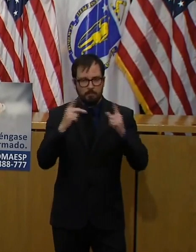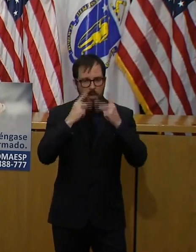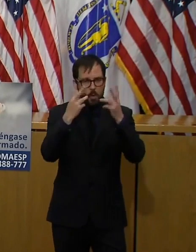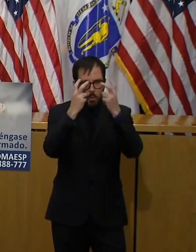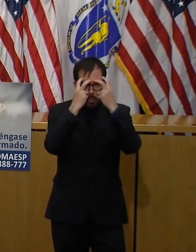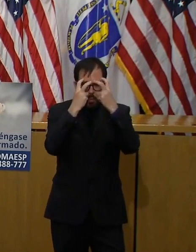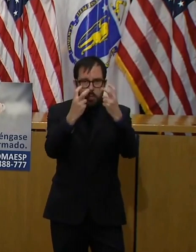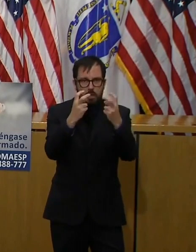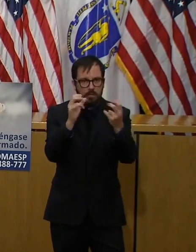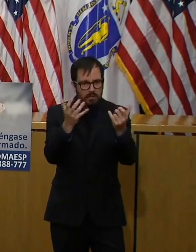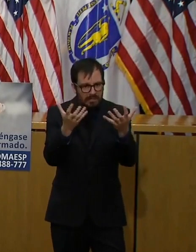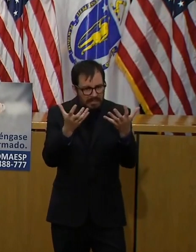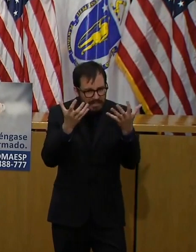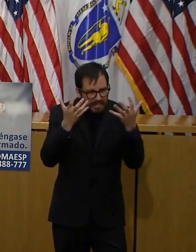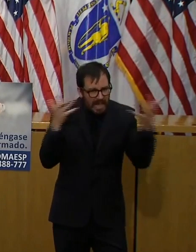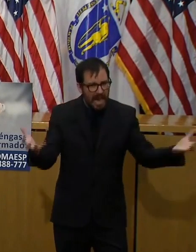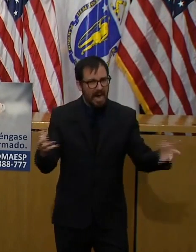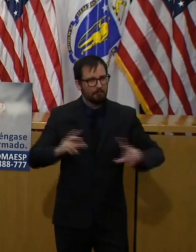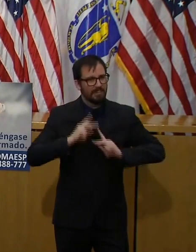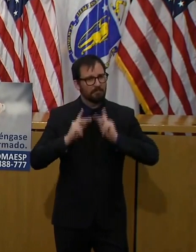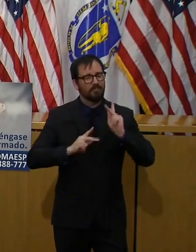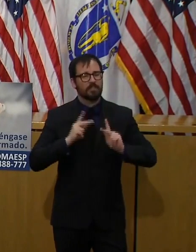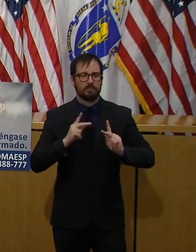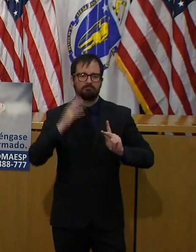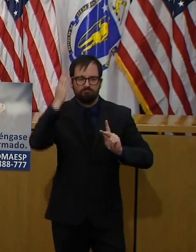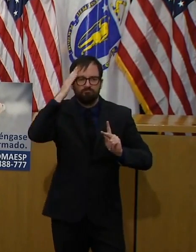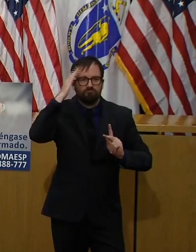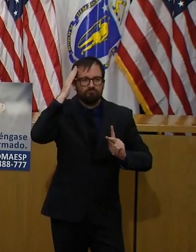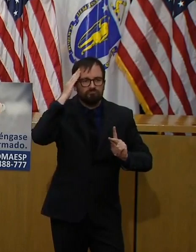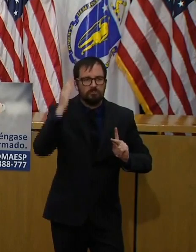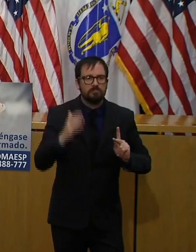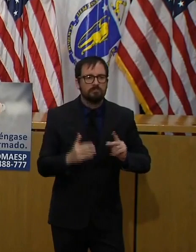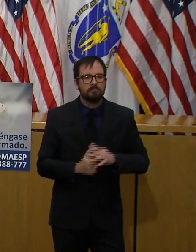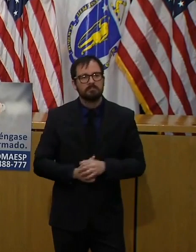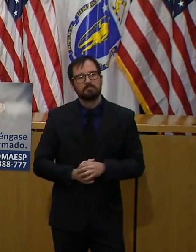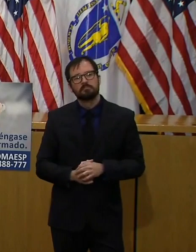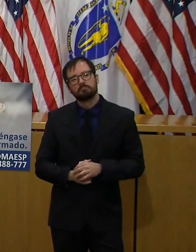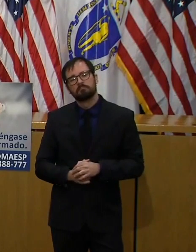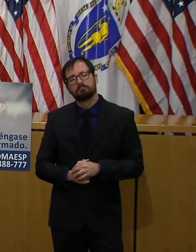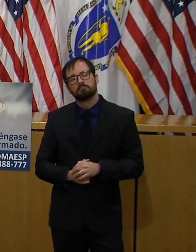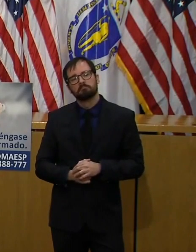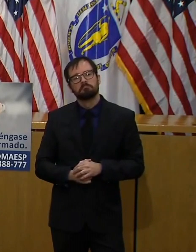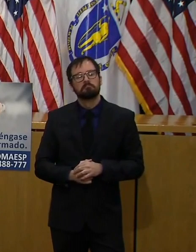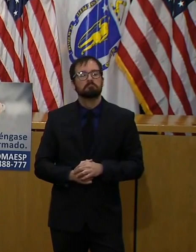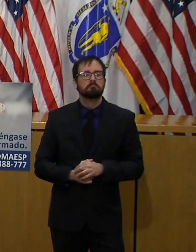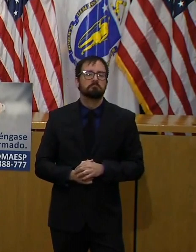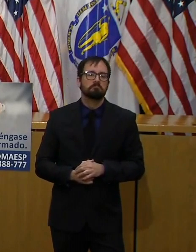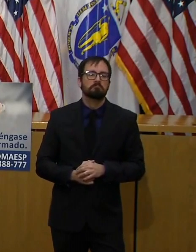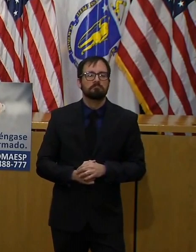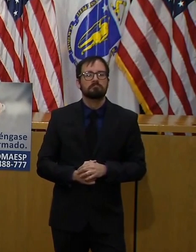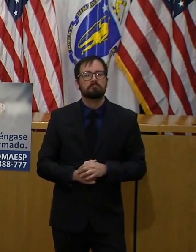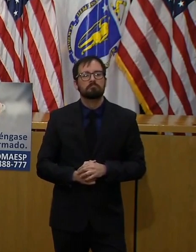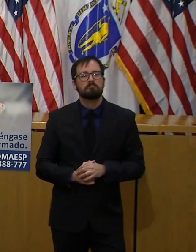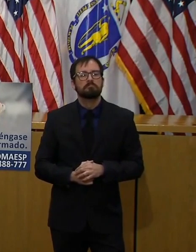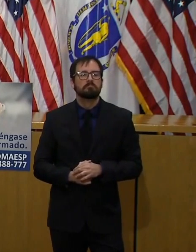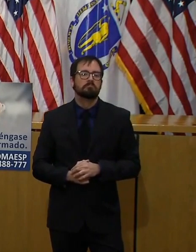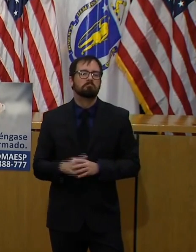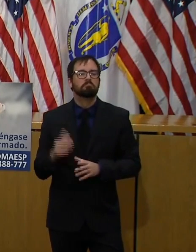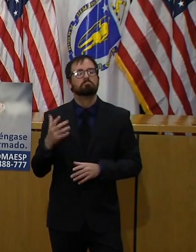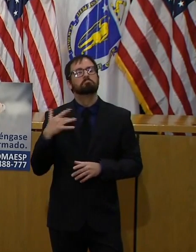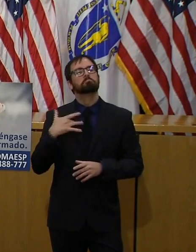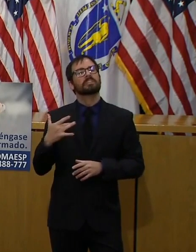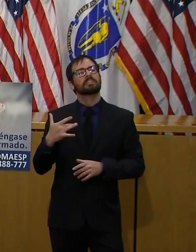typically saw somewhere between 7,000 and 10,000 new applications a week. And it represents a variety of workers